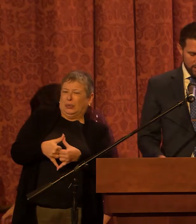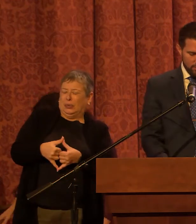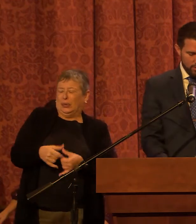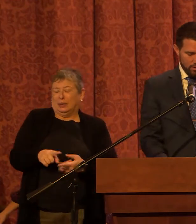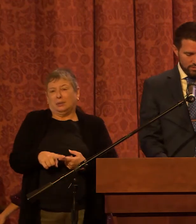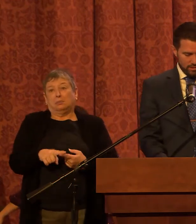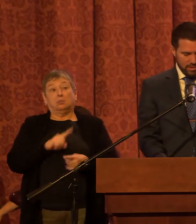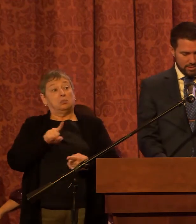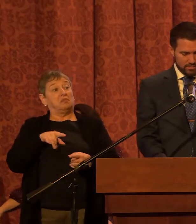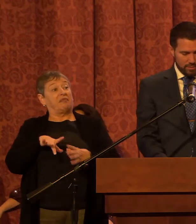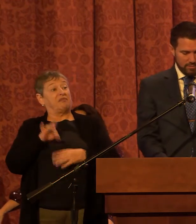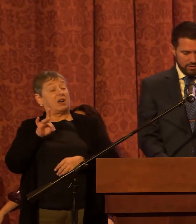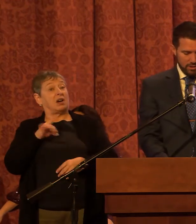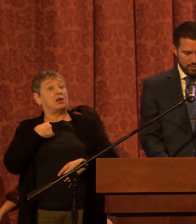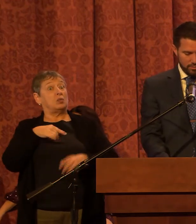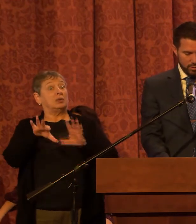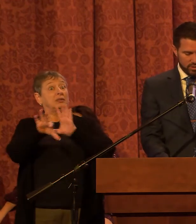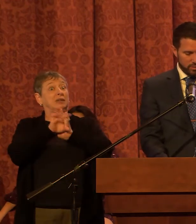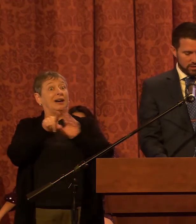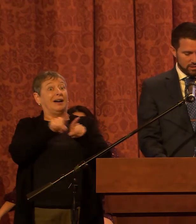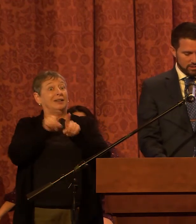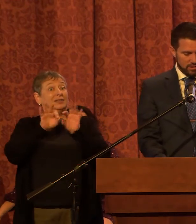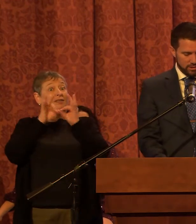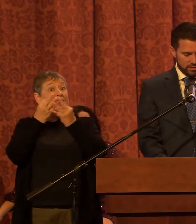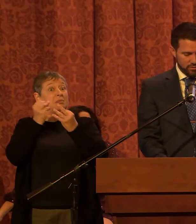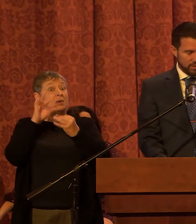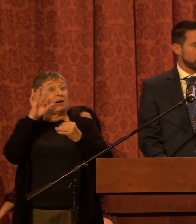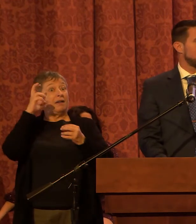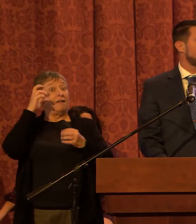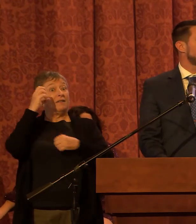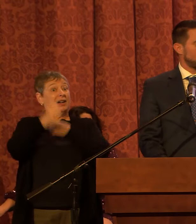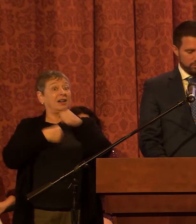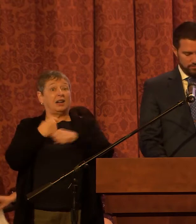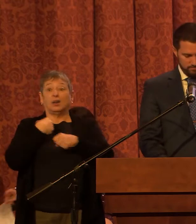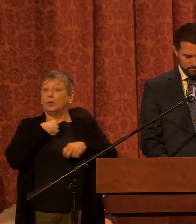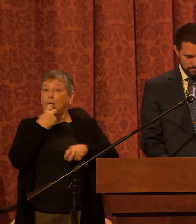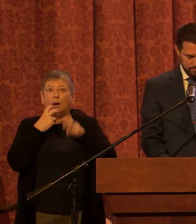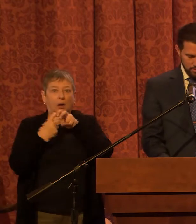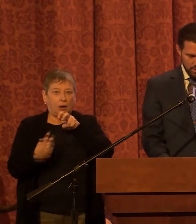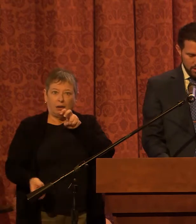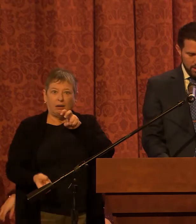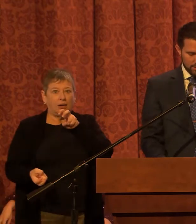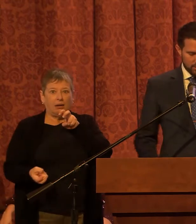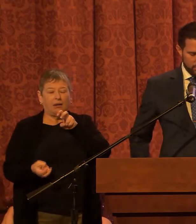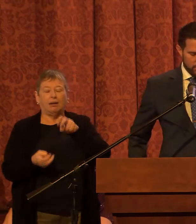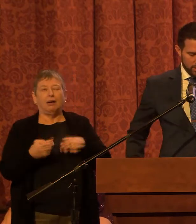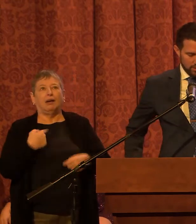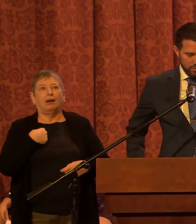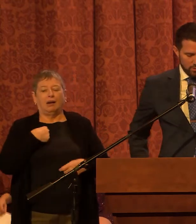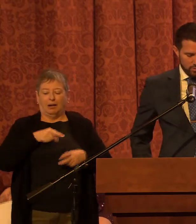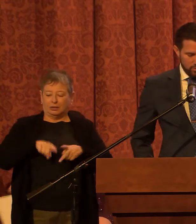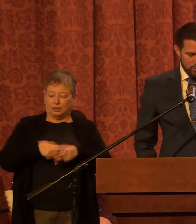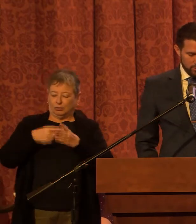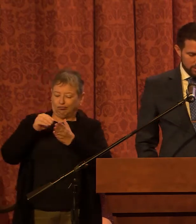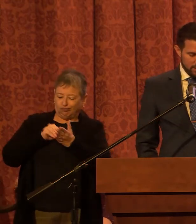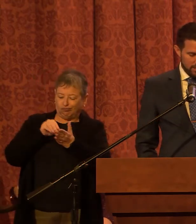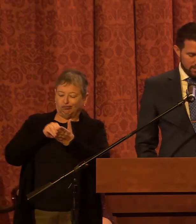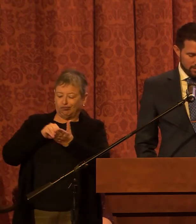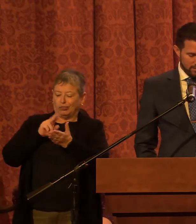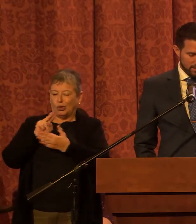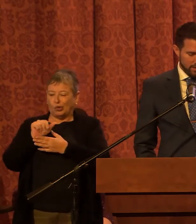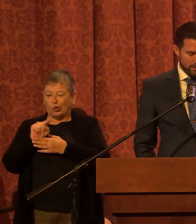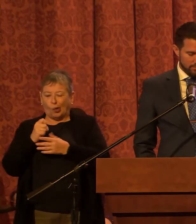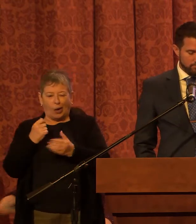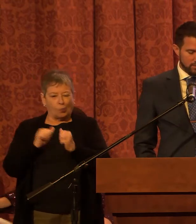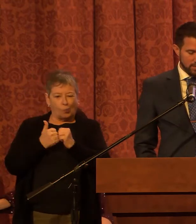When we found out we were selected as Family of the Year, we were speechless and touched to have been considered and chosen. As I started to write some notes on what we would say